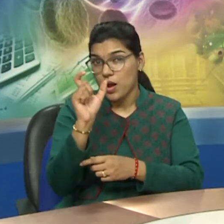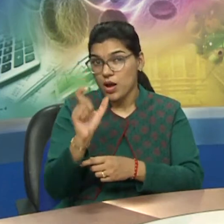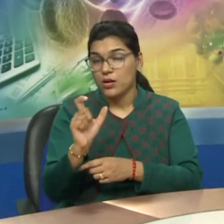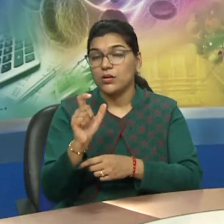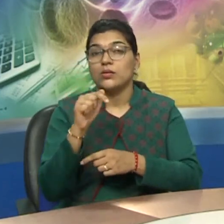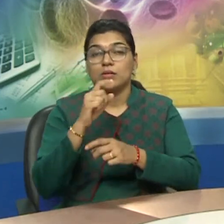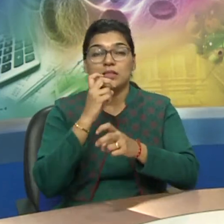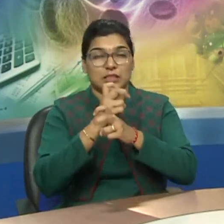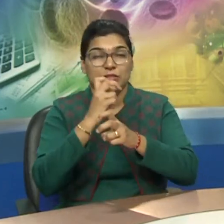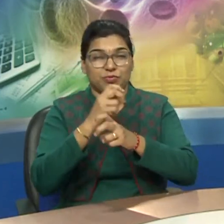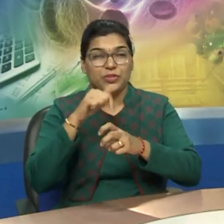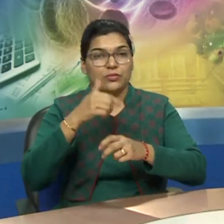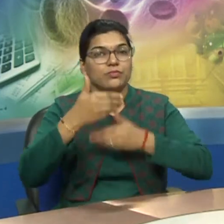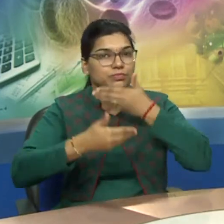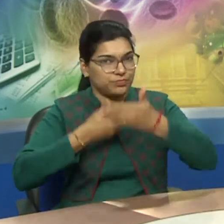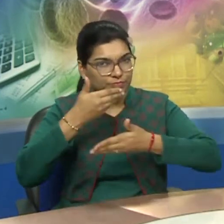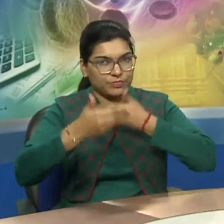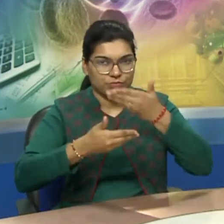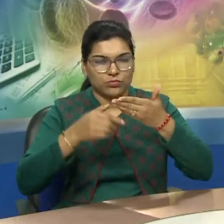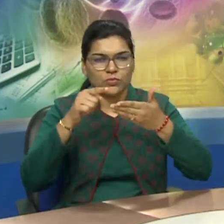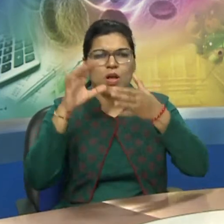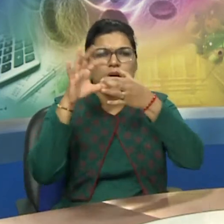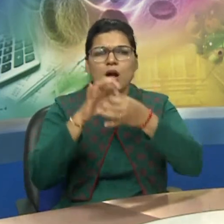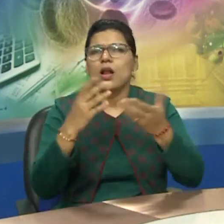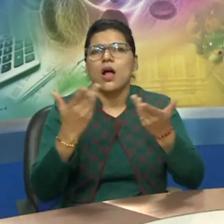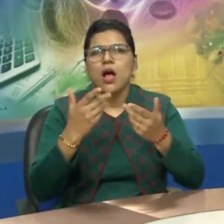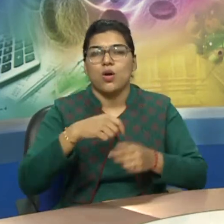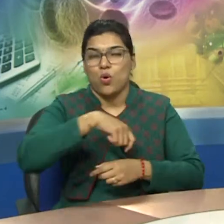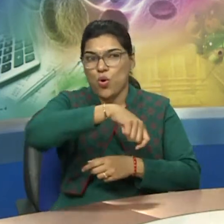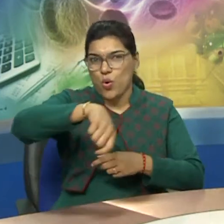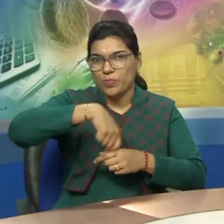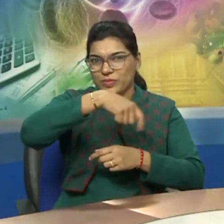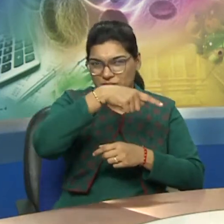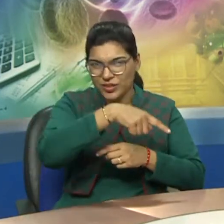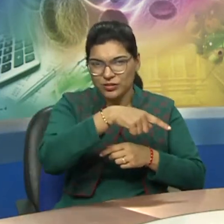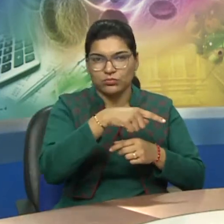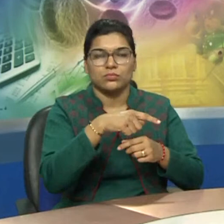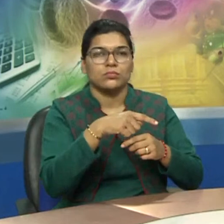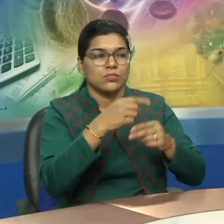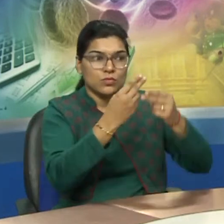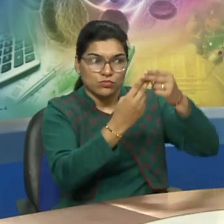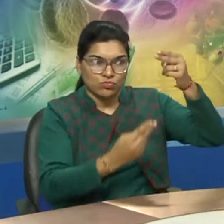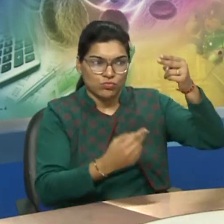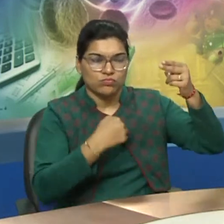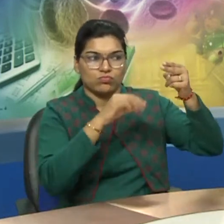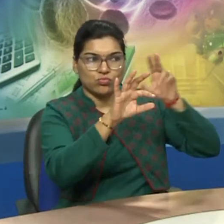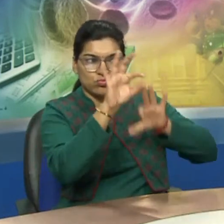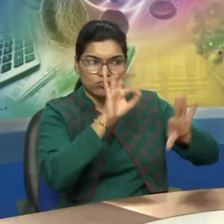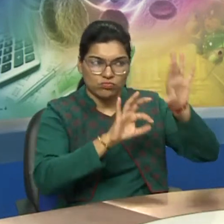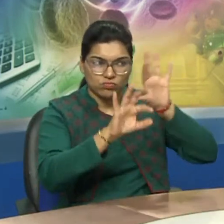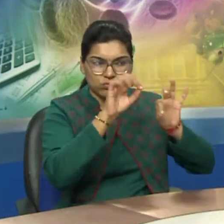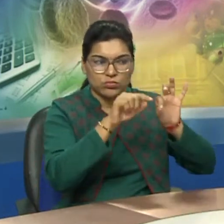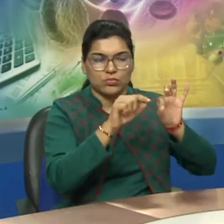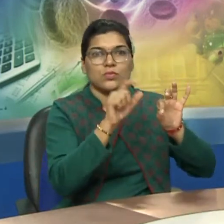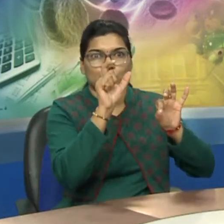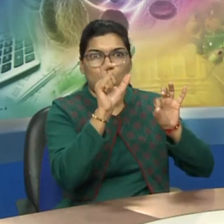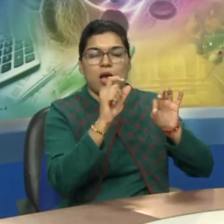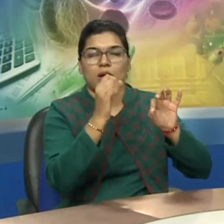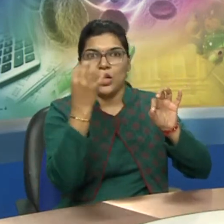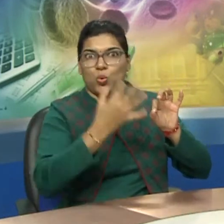We will begin our lesson with the glossary. In this, we have chosen words from the lesson number